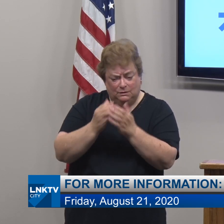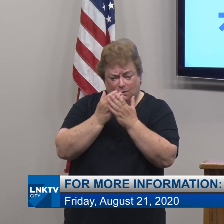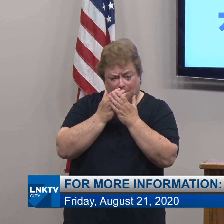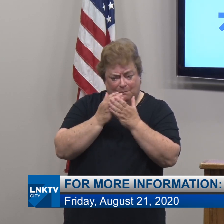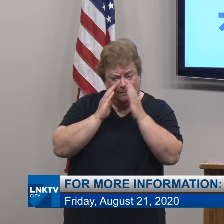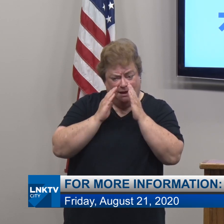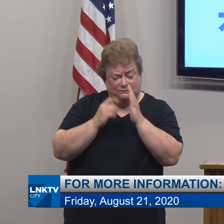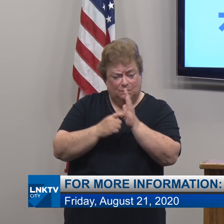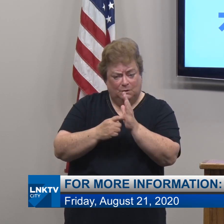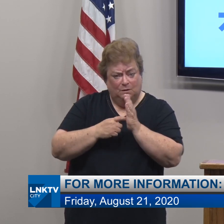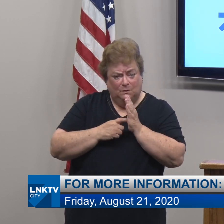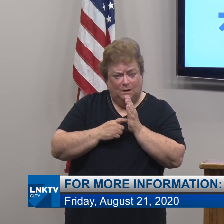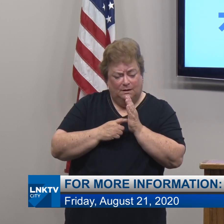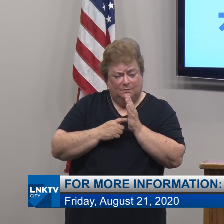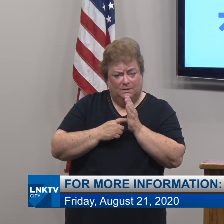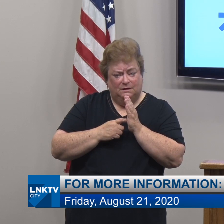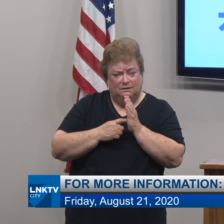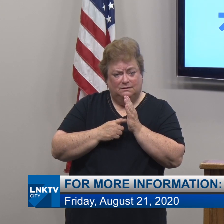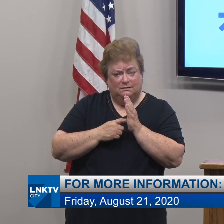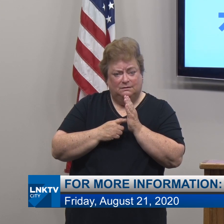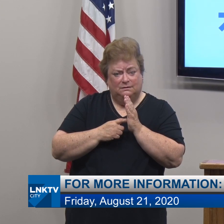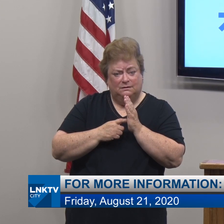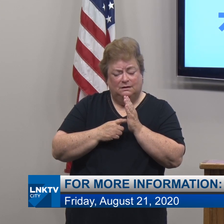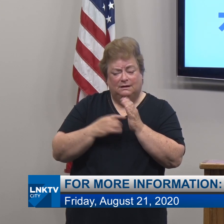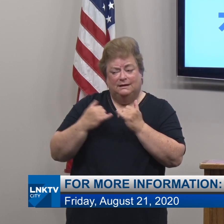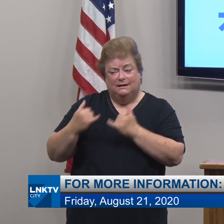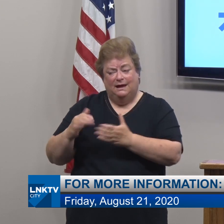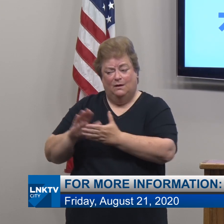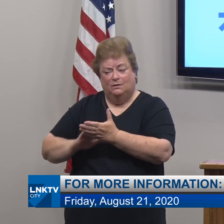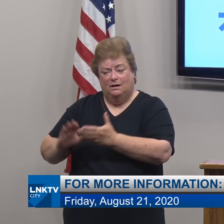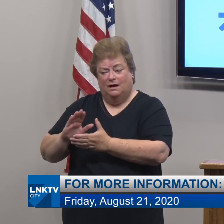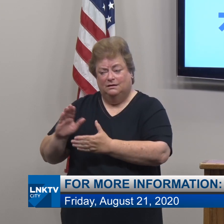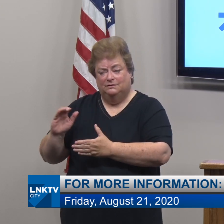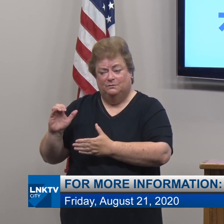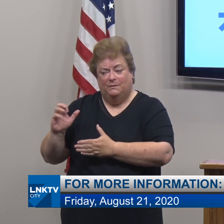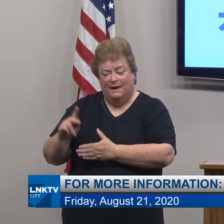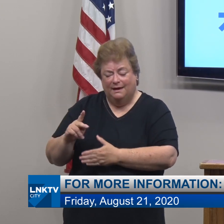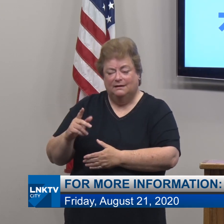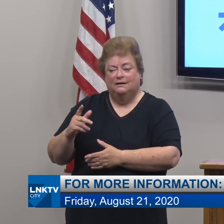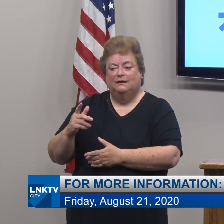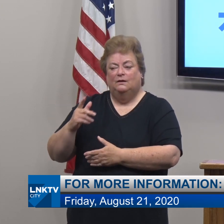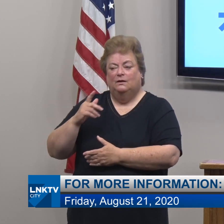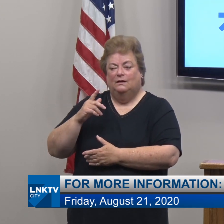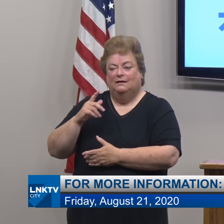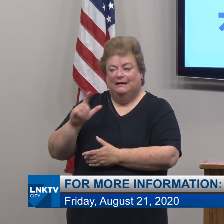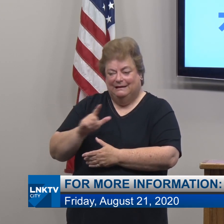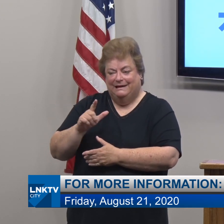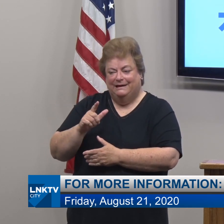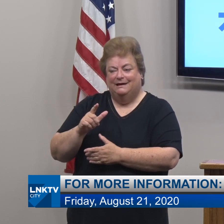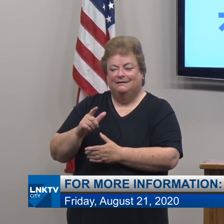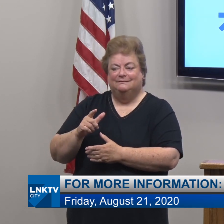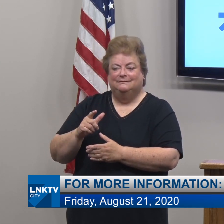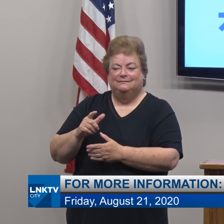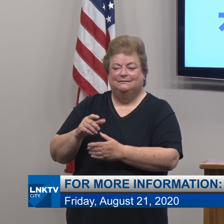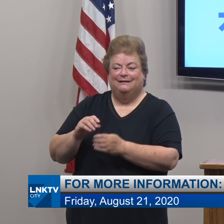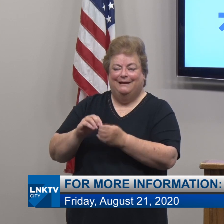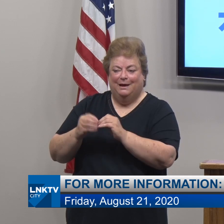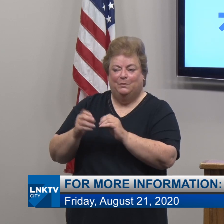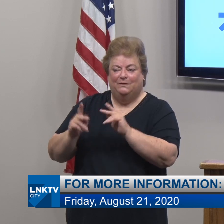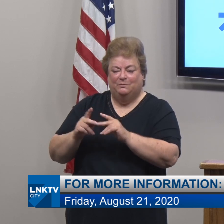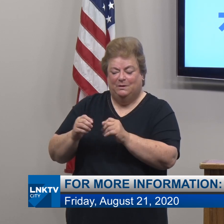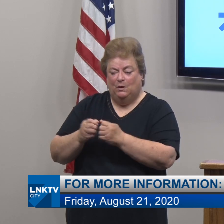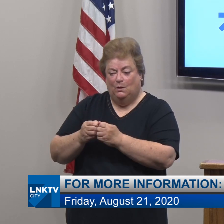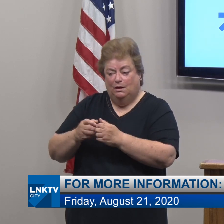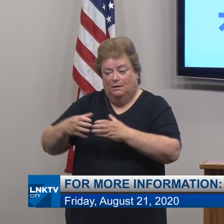Understanding that essentially with college back in session, Lincoln has a bigger population than it did in the summer when there wasn't a